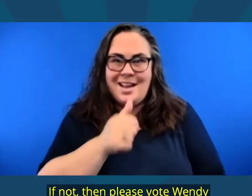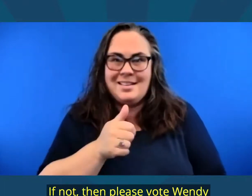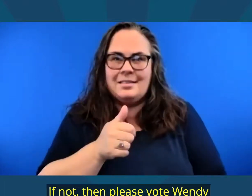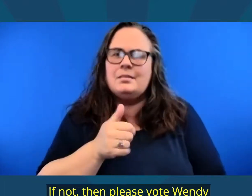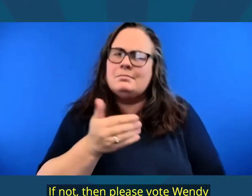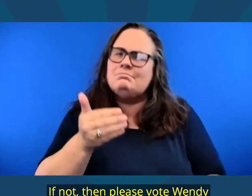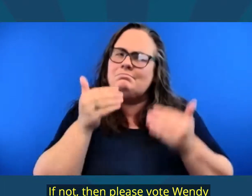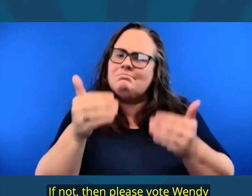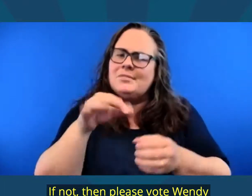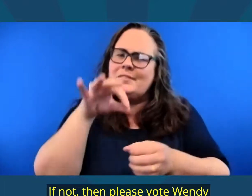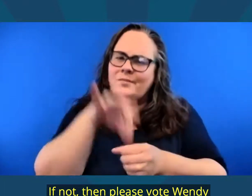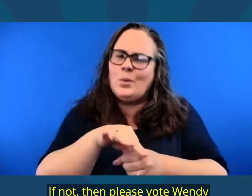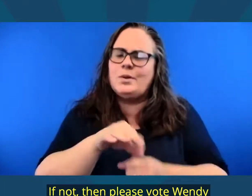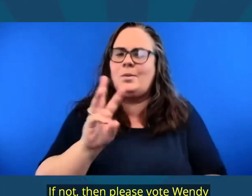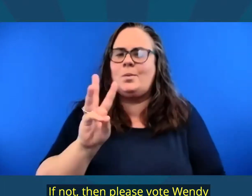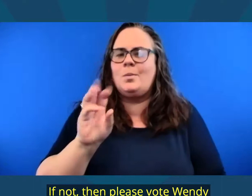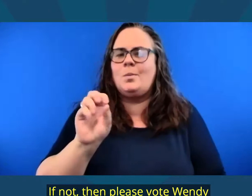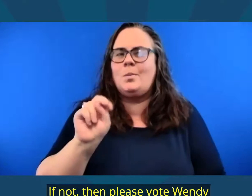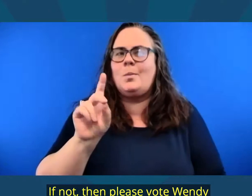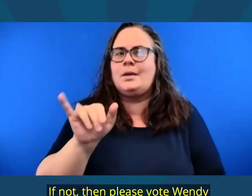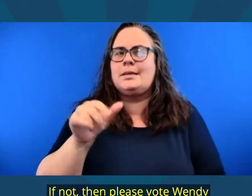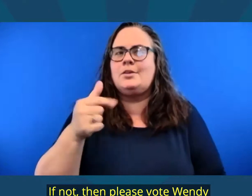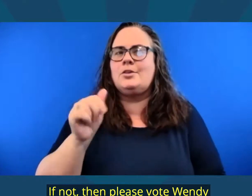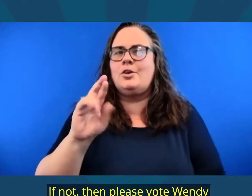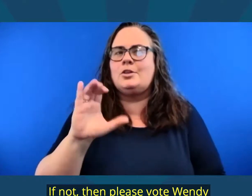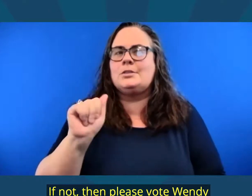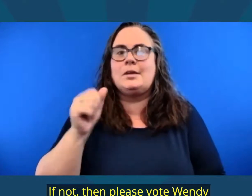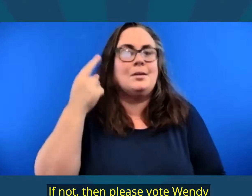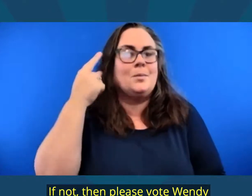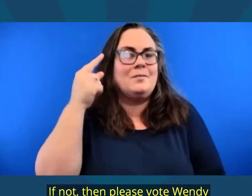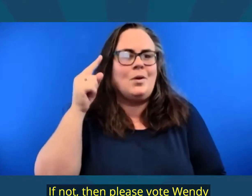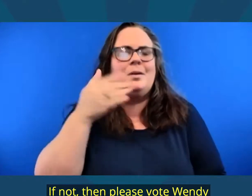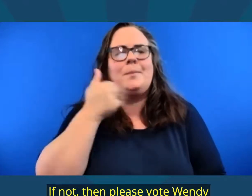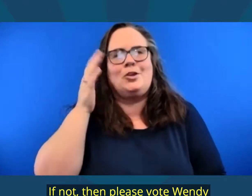If not, then please vote Wendy Garcia for a better future.